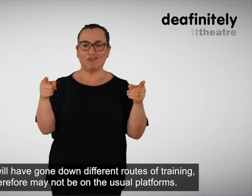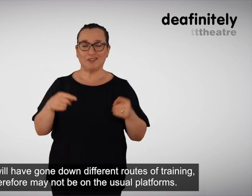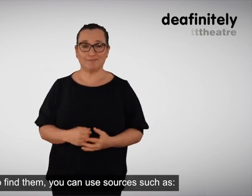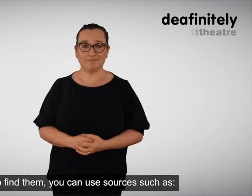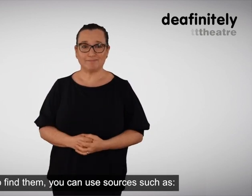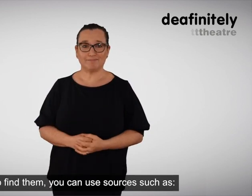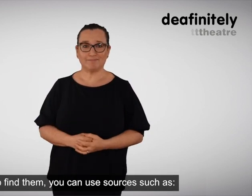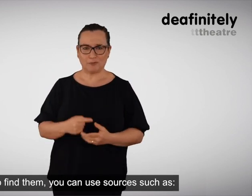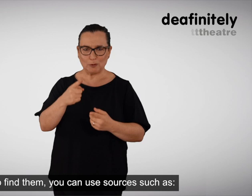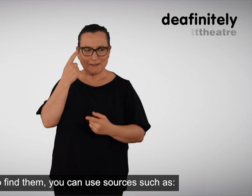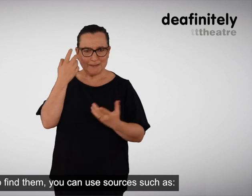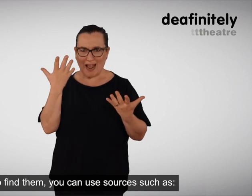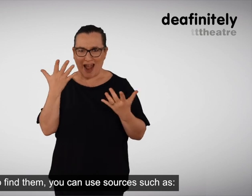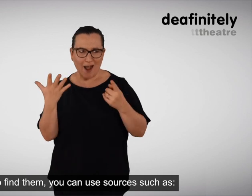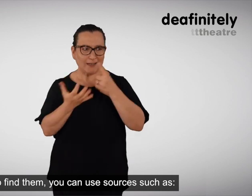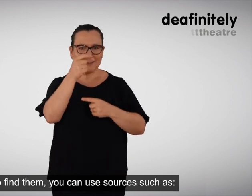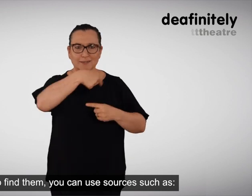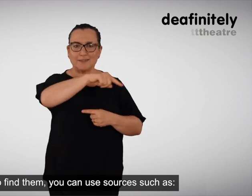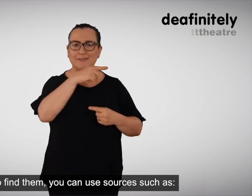To find them, you can use sources such as